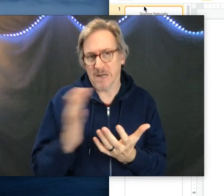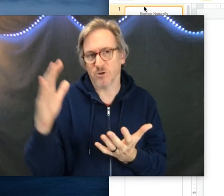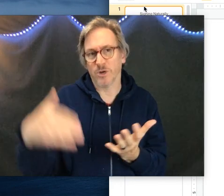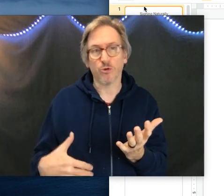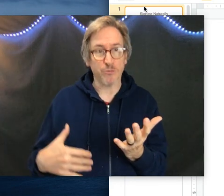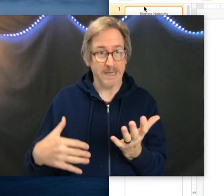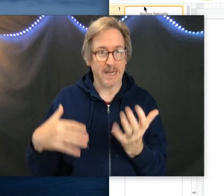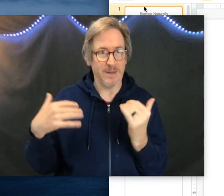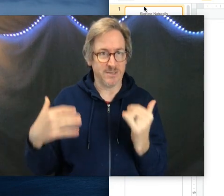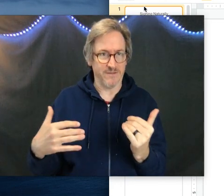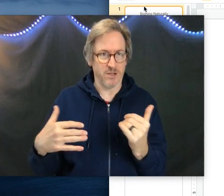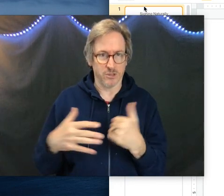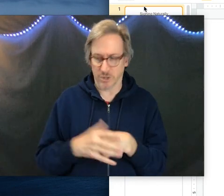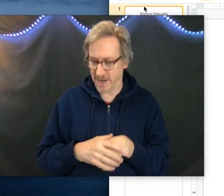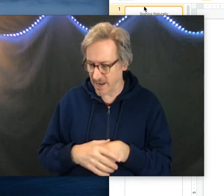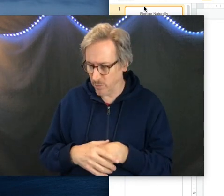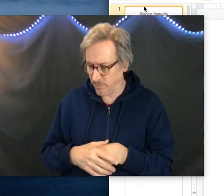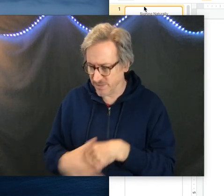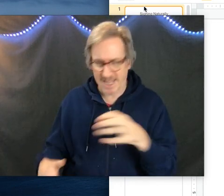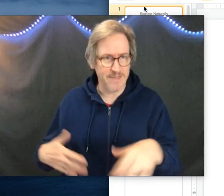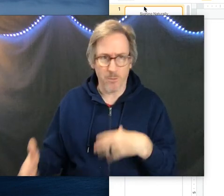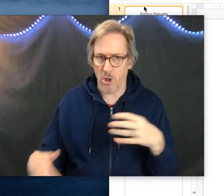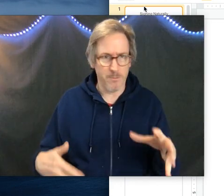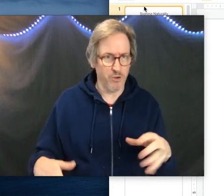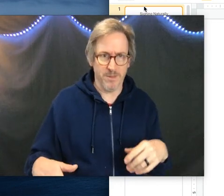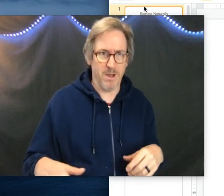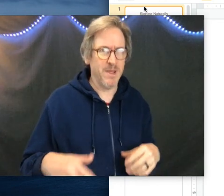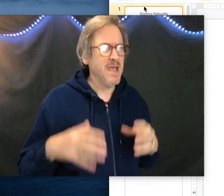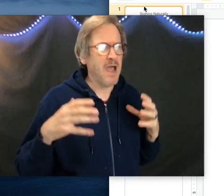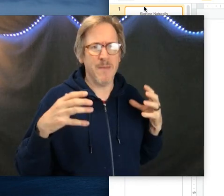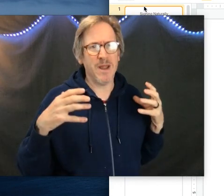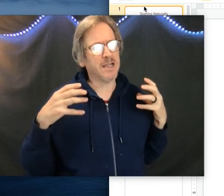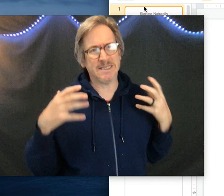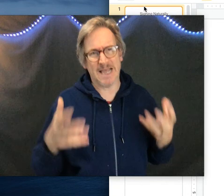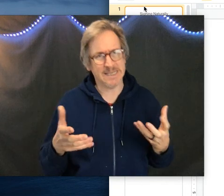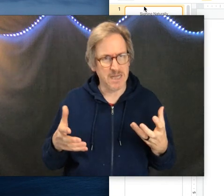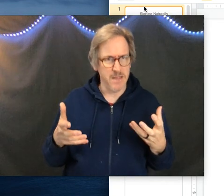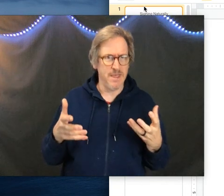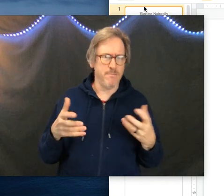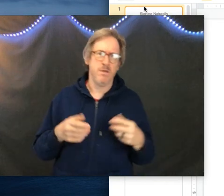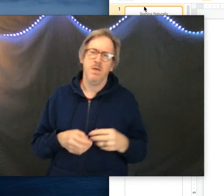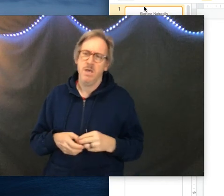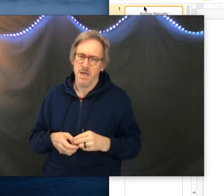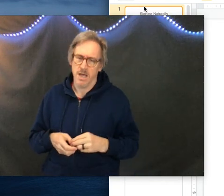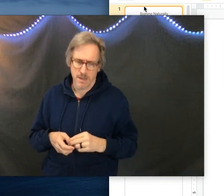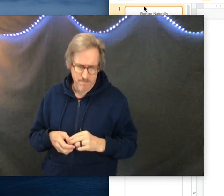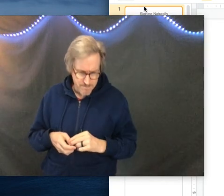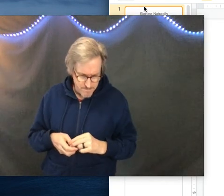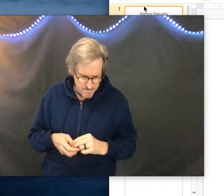a chapter where you're reading about deaf culture. And I will scan them all and put them up. I'm not going to test on them